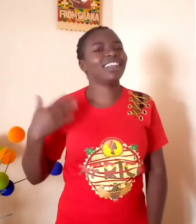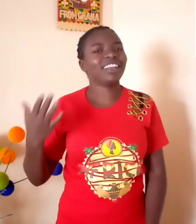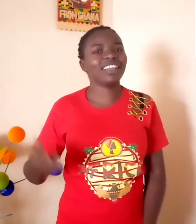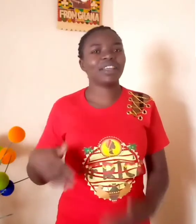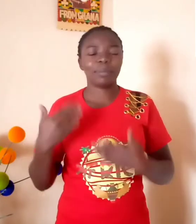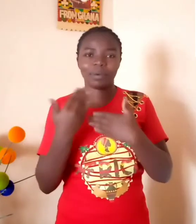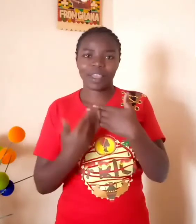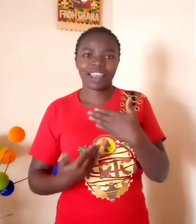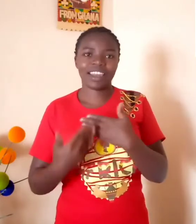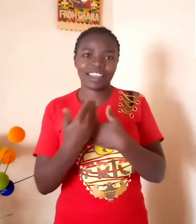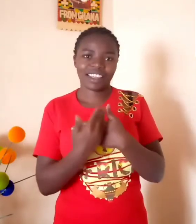daily bread.